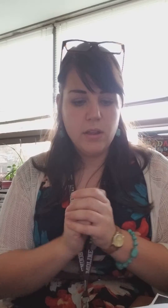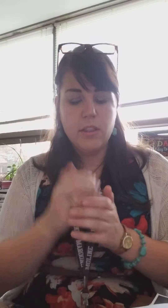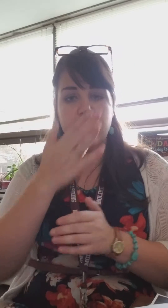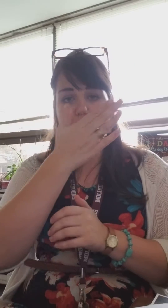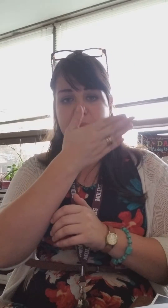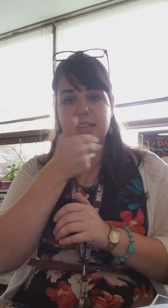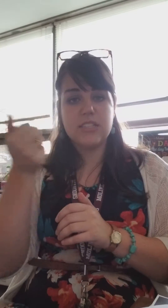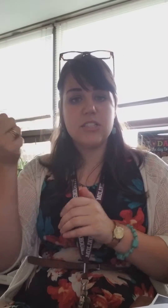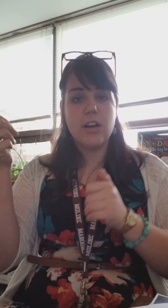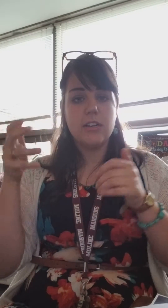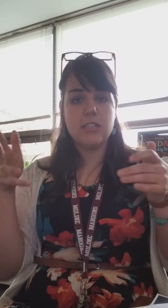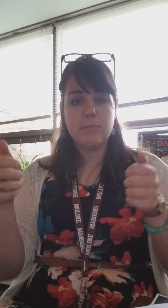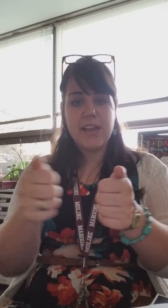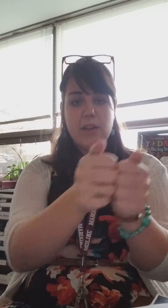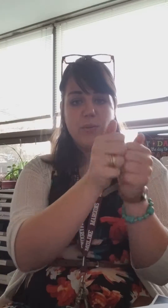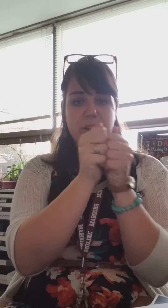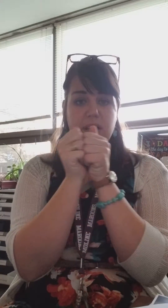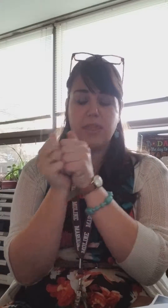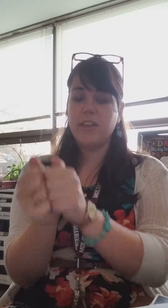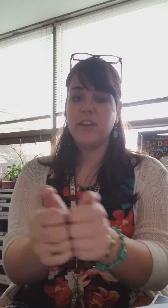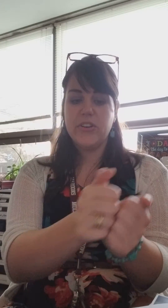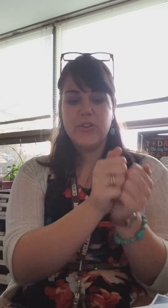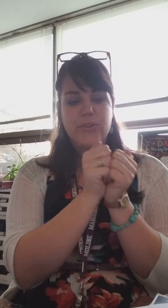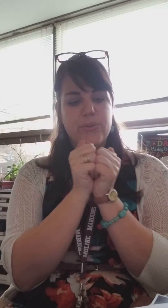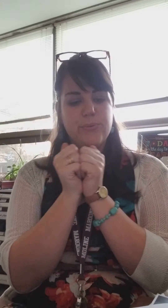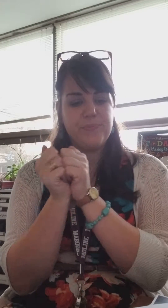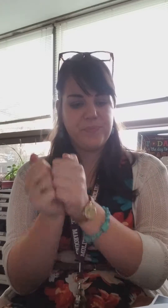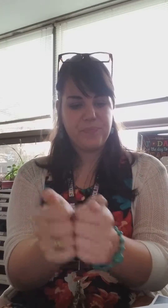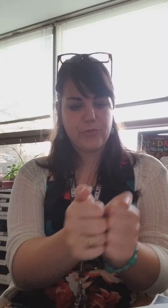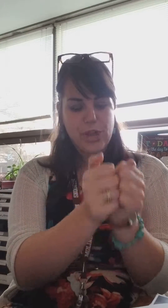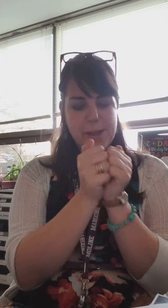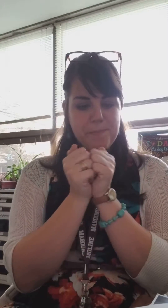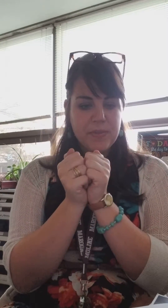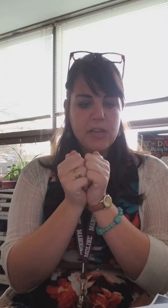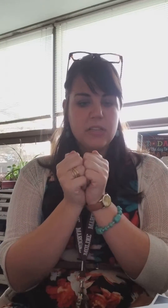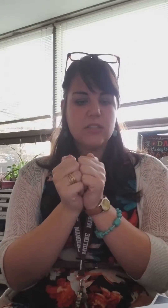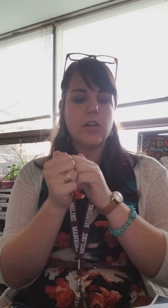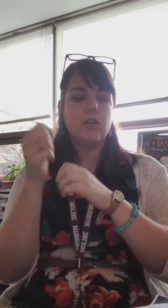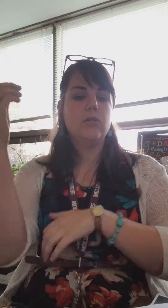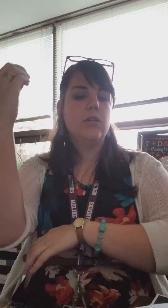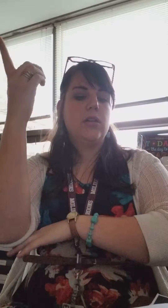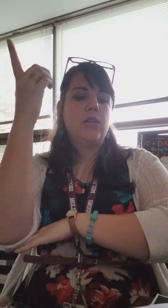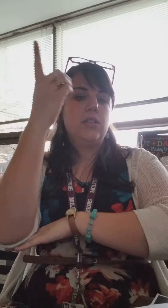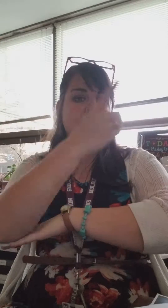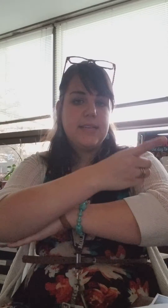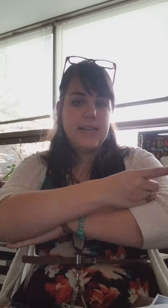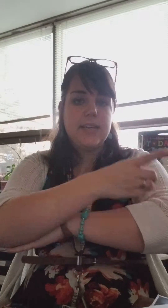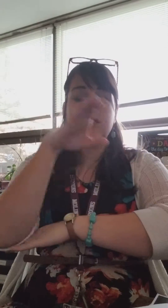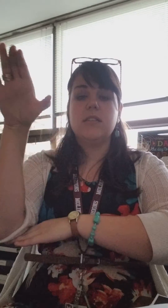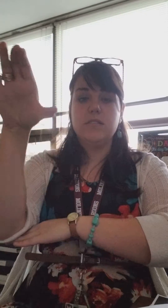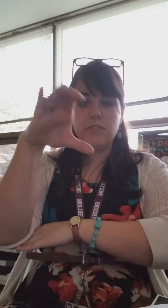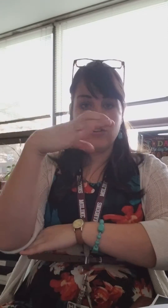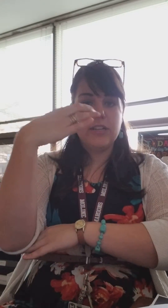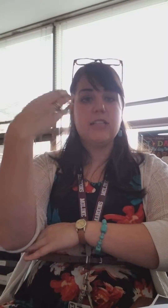The best are spent with you. Okay? So, days of